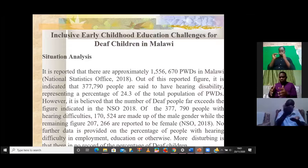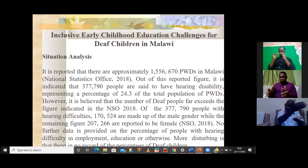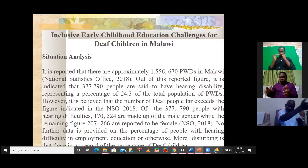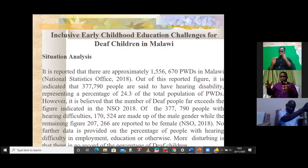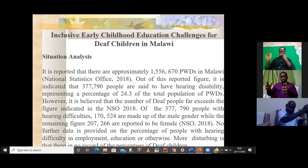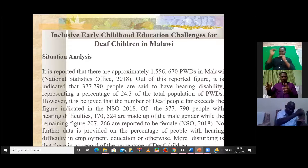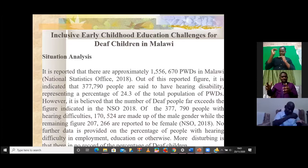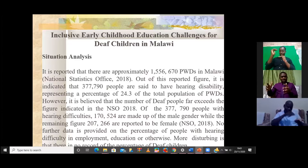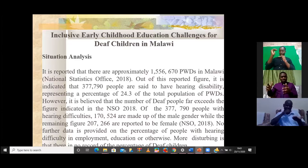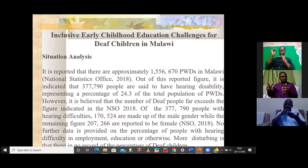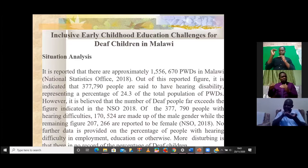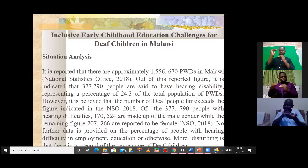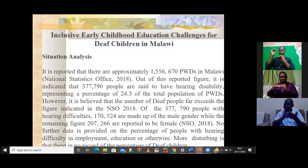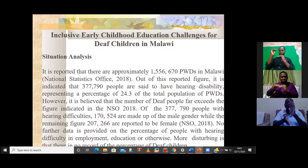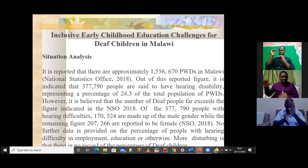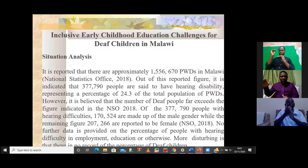NSO 2018.